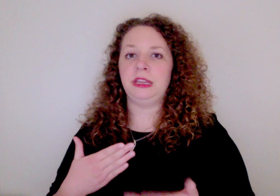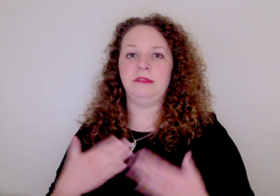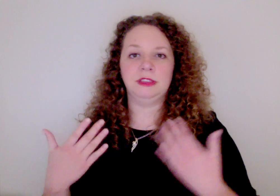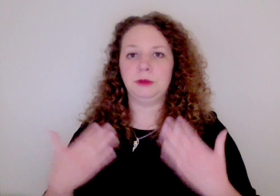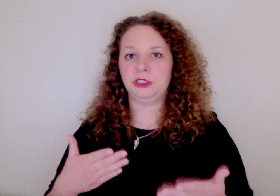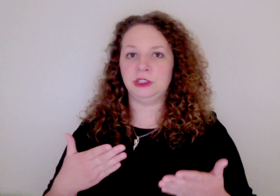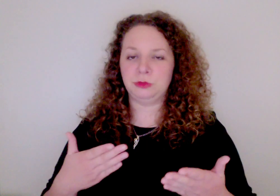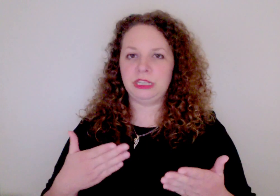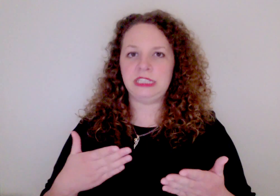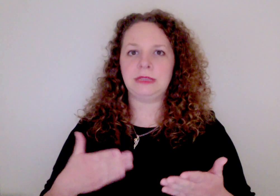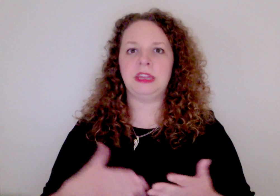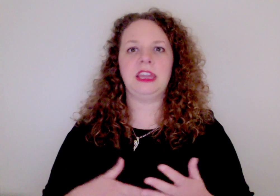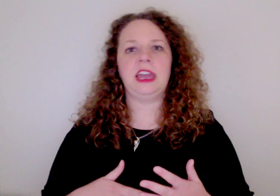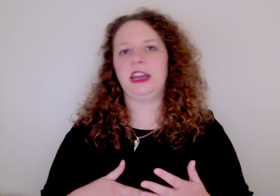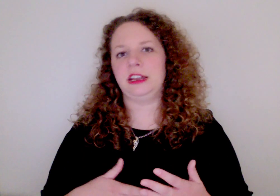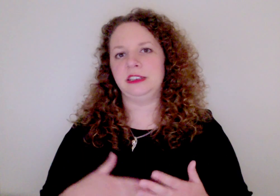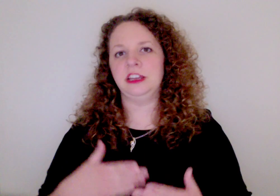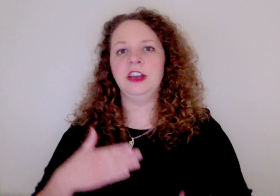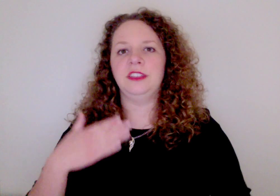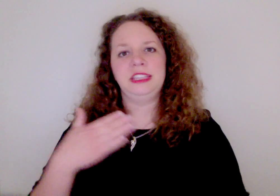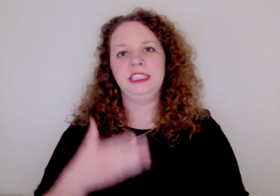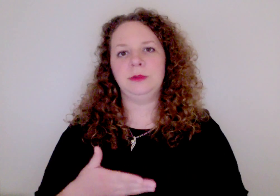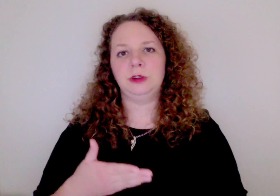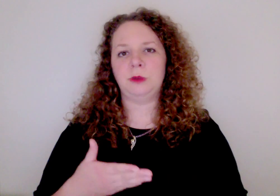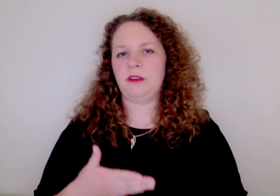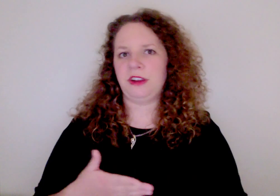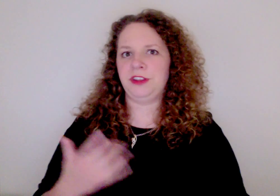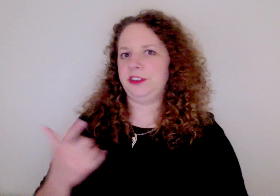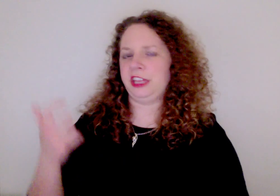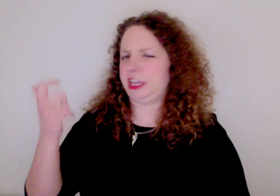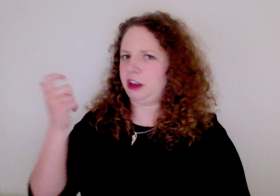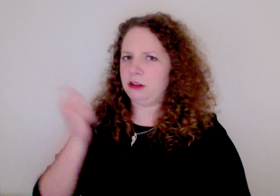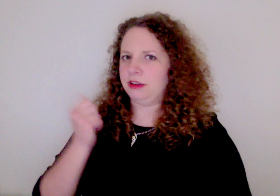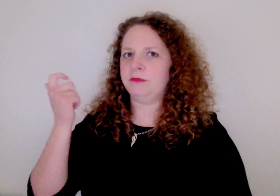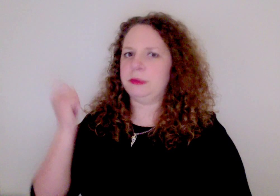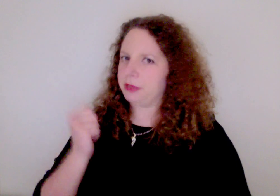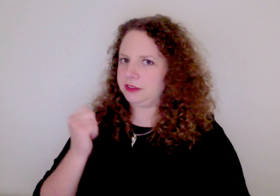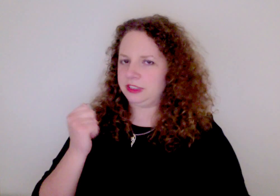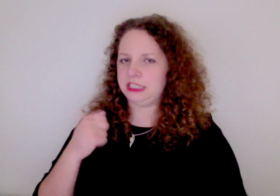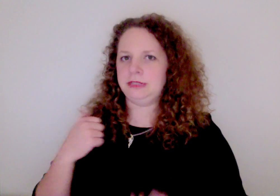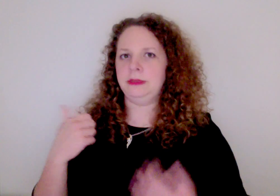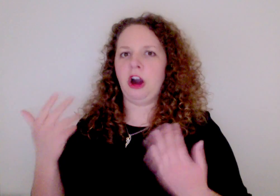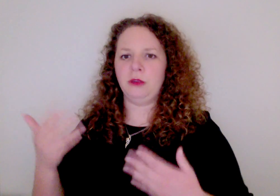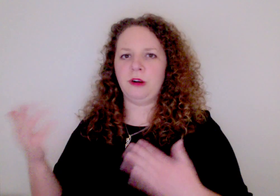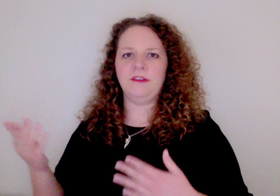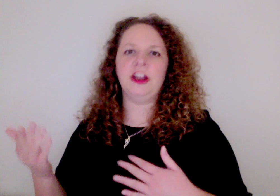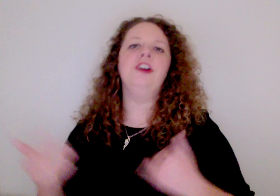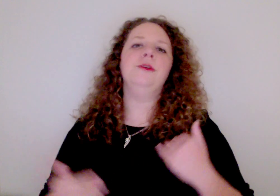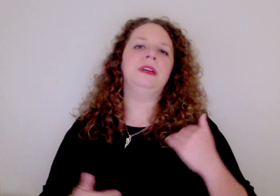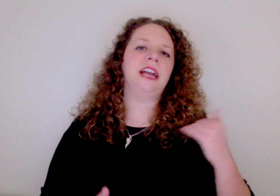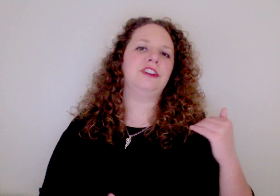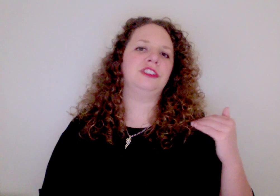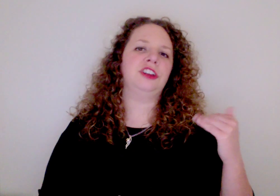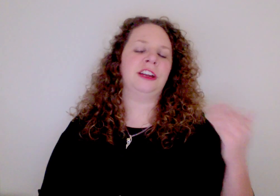between the person's reading something and they see the word welfare and they're thinking, oh, government benefits to be on welfare, when it's actually talking